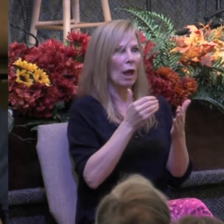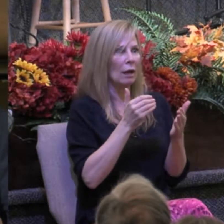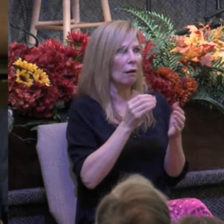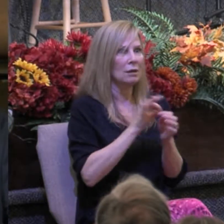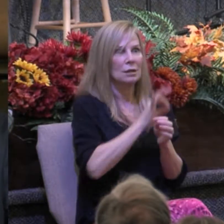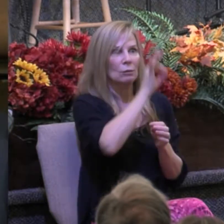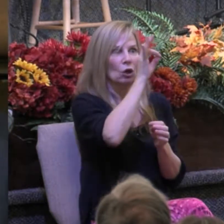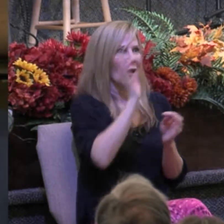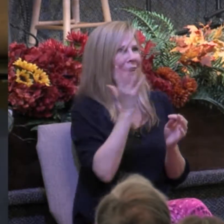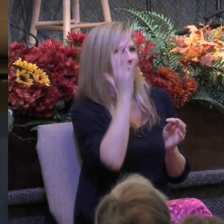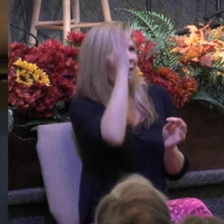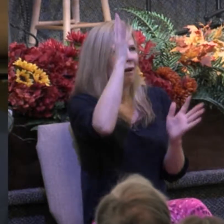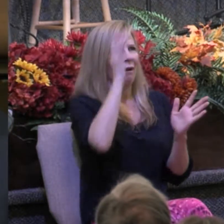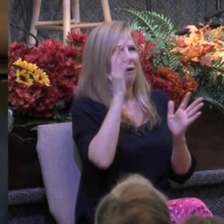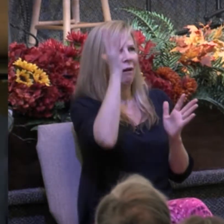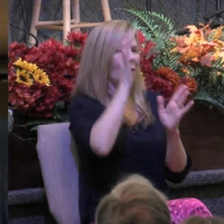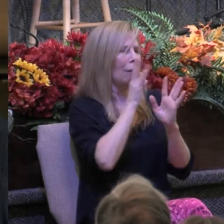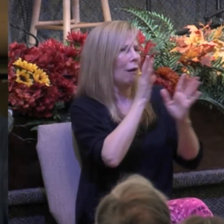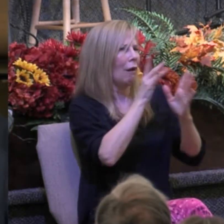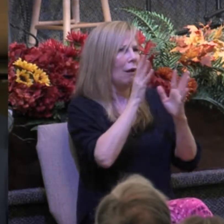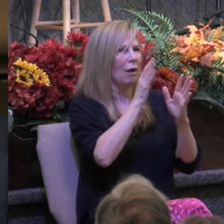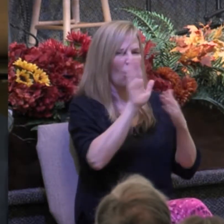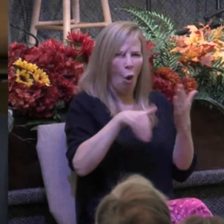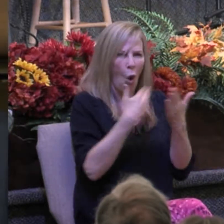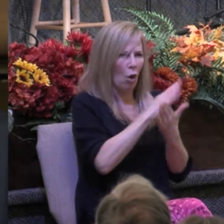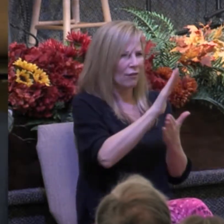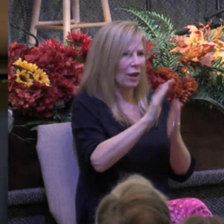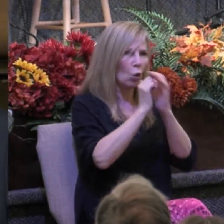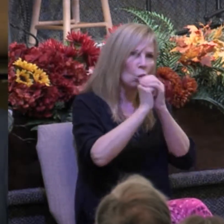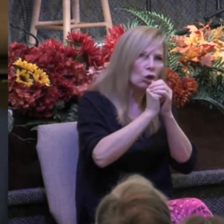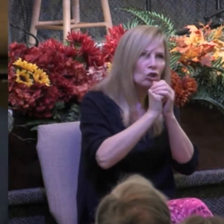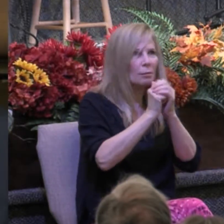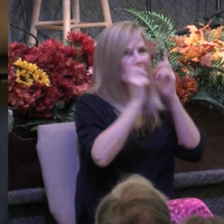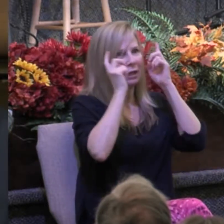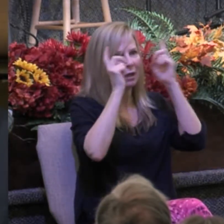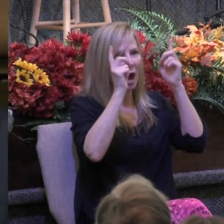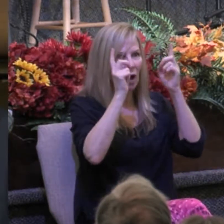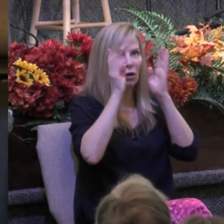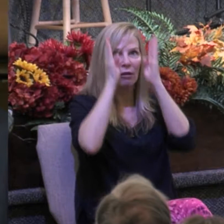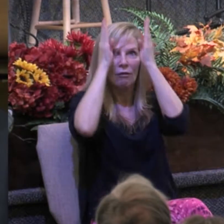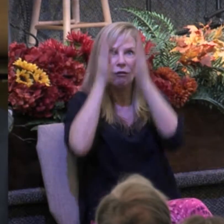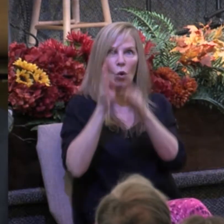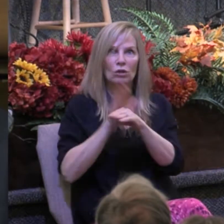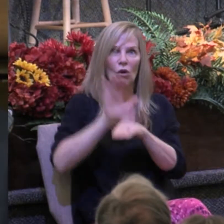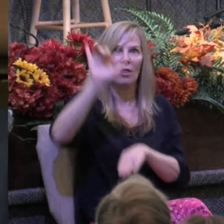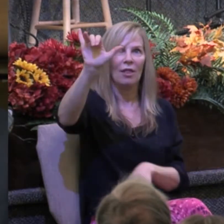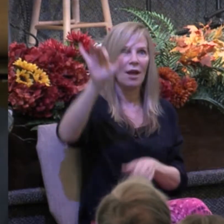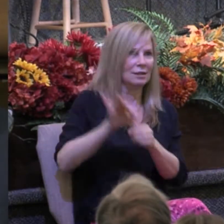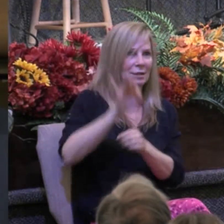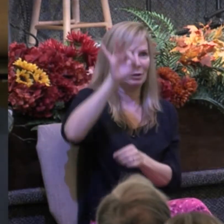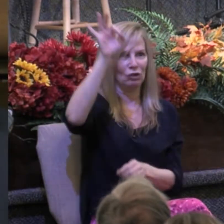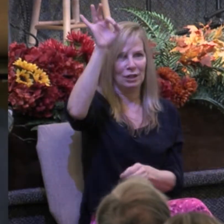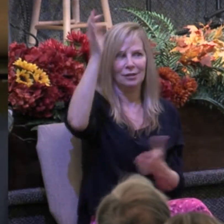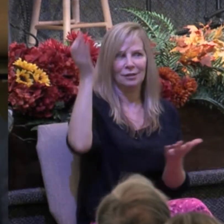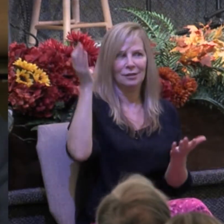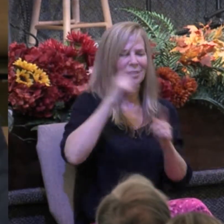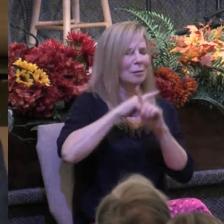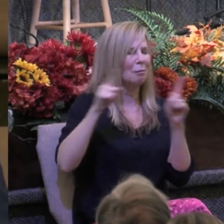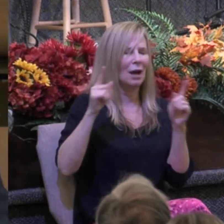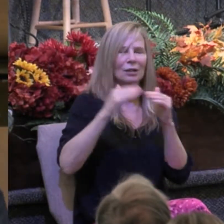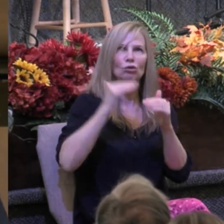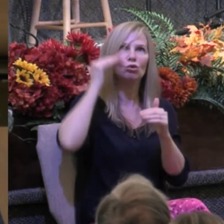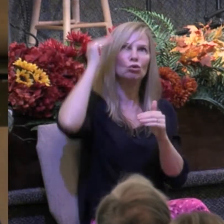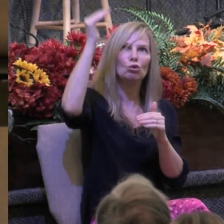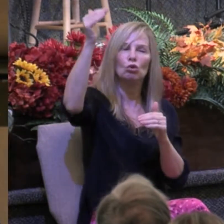Holy Spirit, tending to focus all doctrine and worship on him exclusively. The danger with an undue stress on the gifts